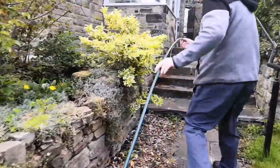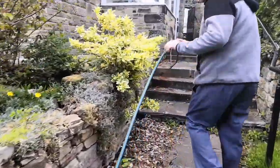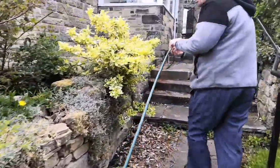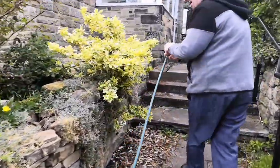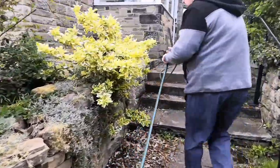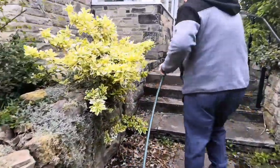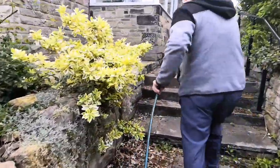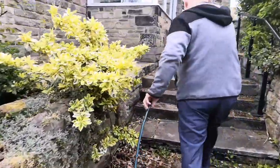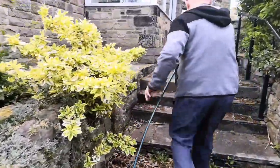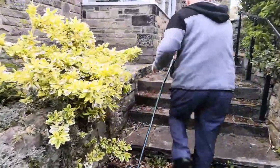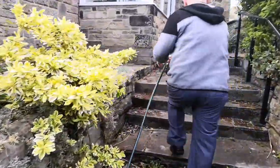you are